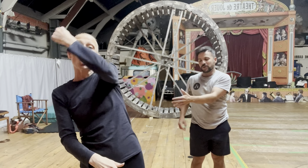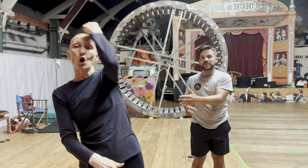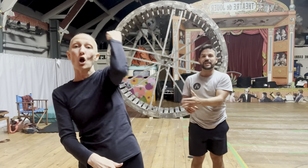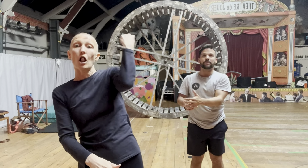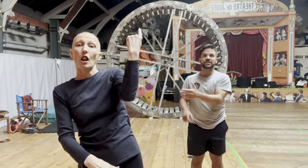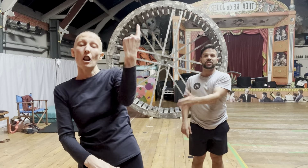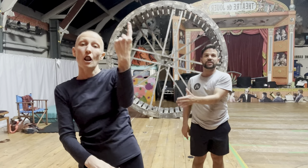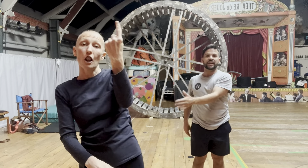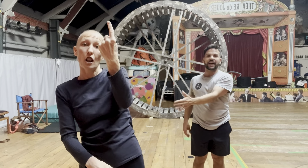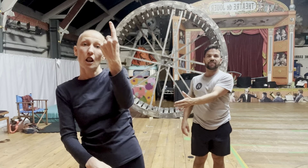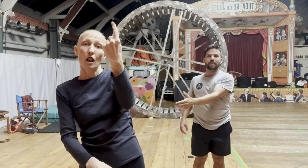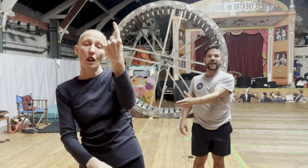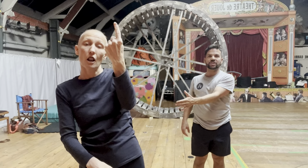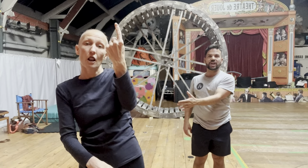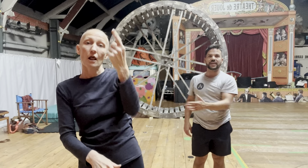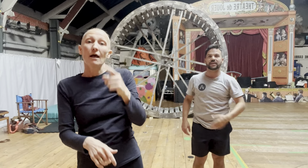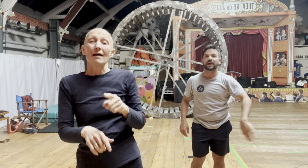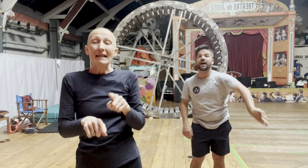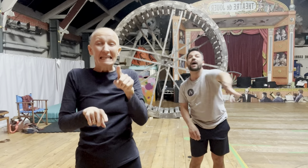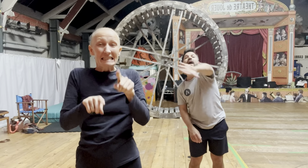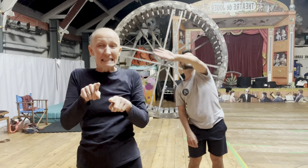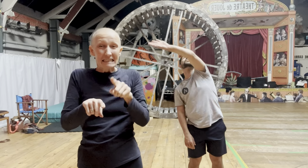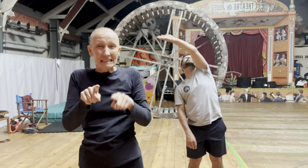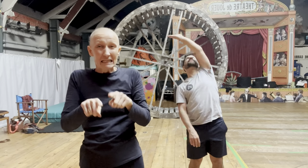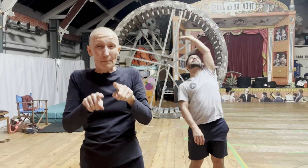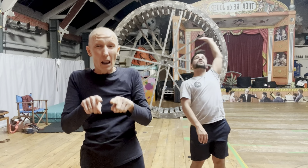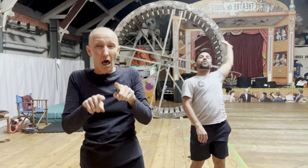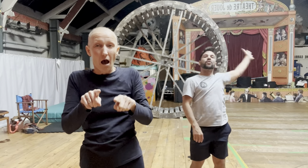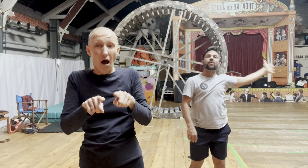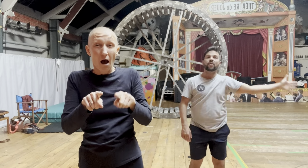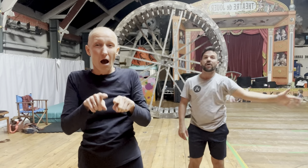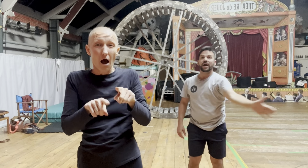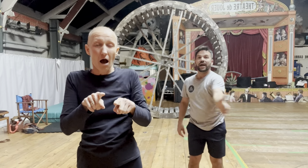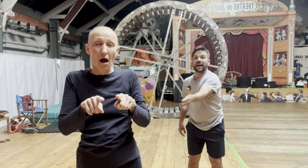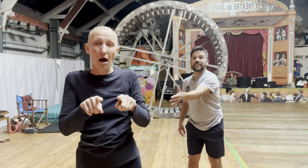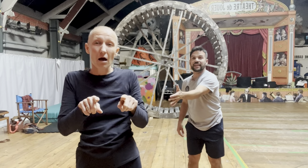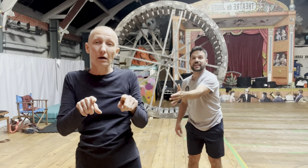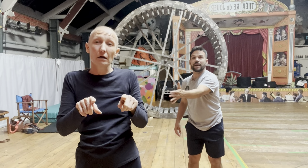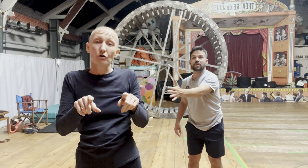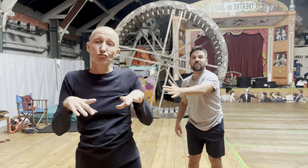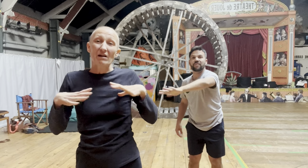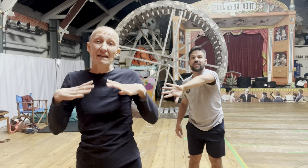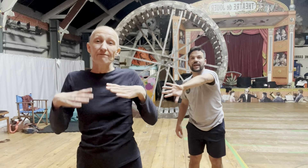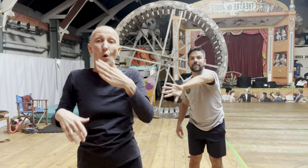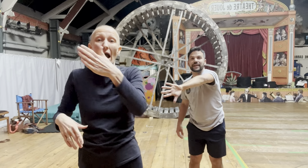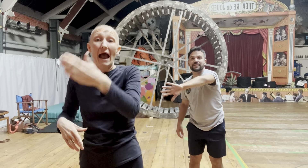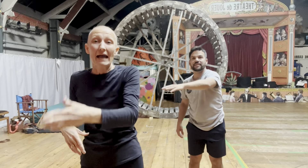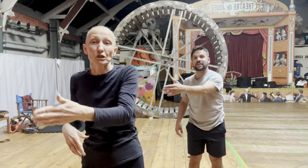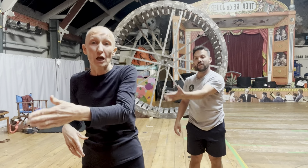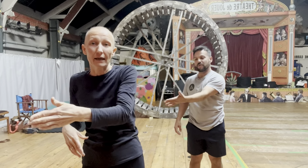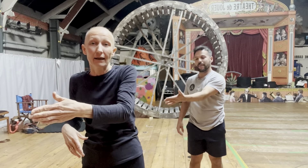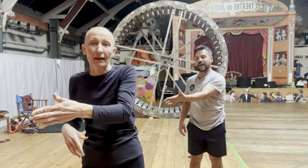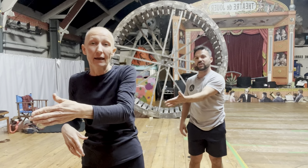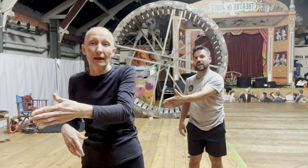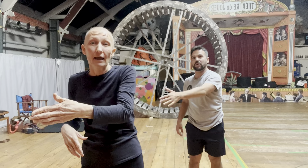the same position that I had for my handshake after that big circle. And then here I'm going to flip it. From my handshake, I'm going to